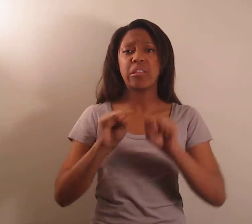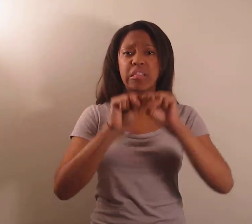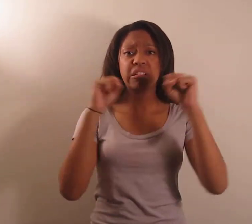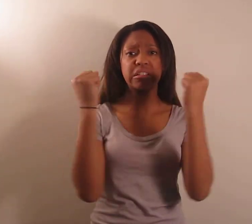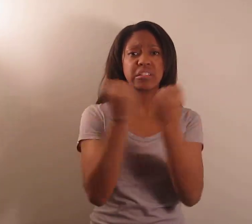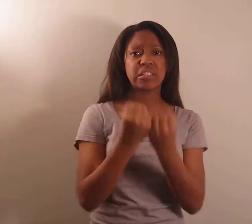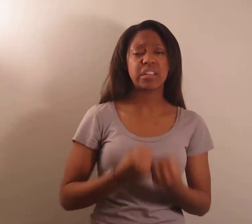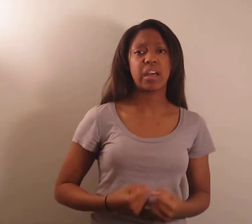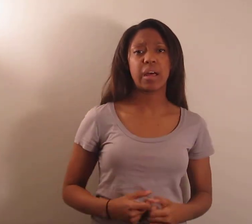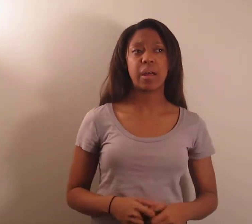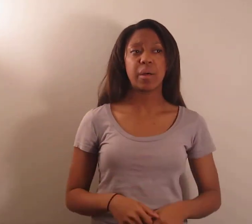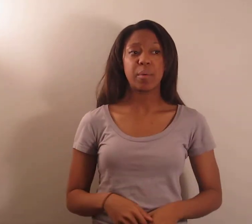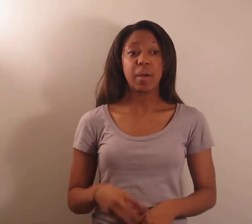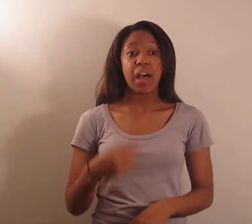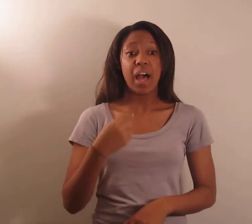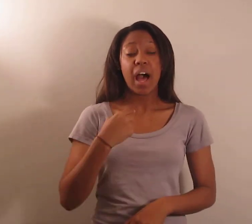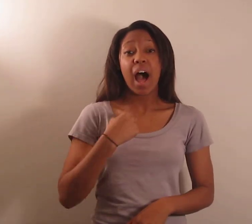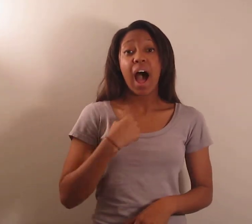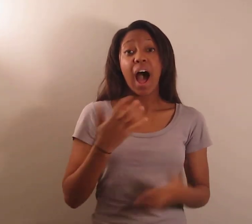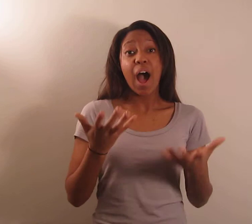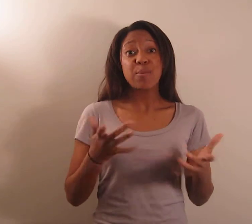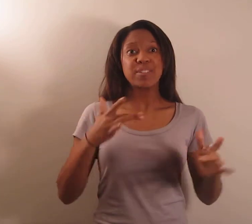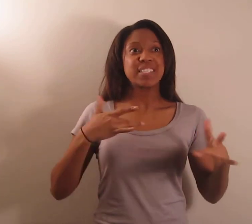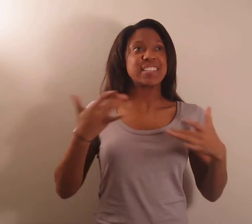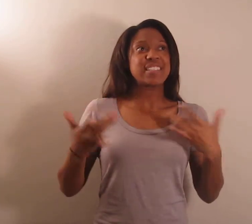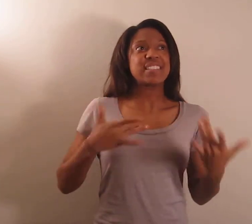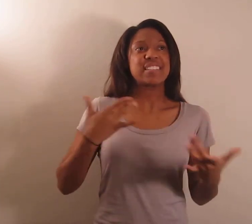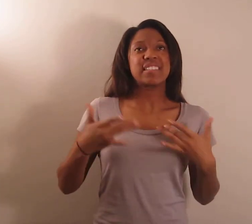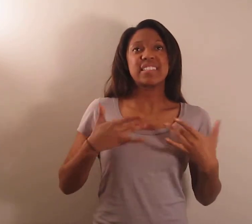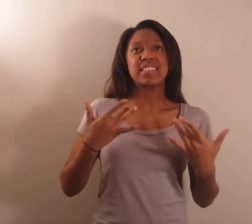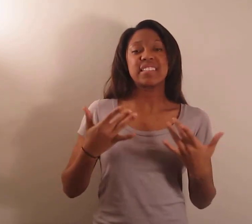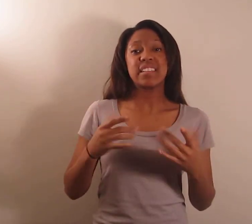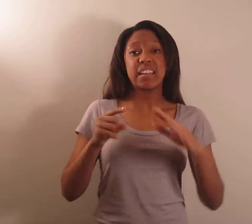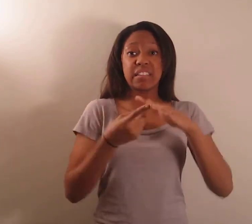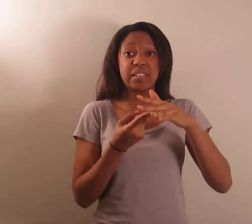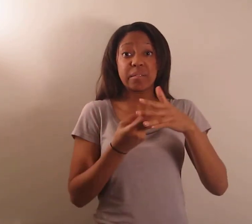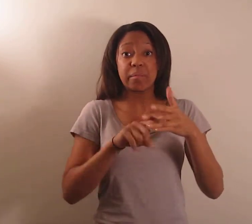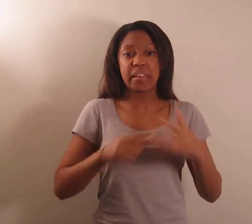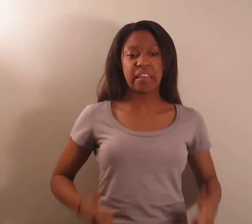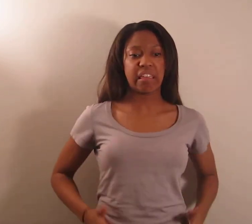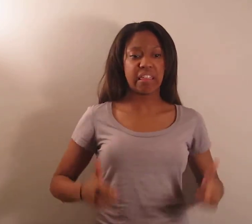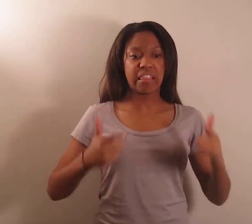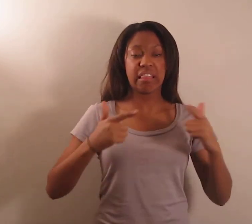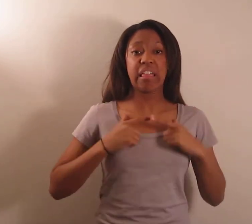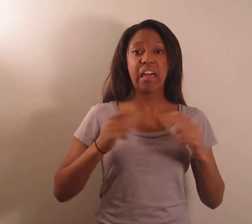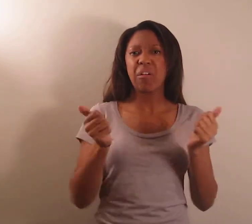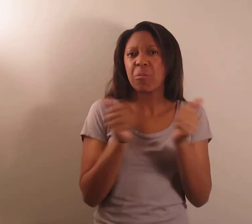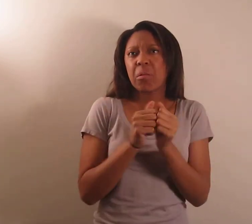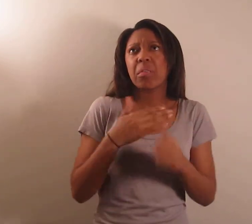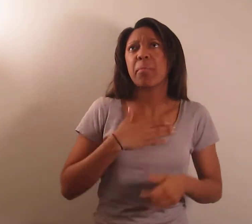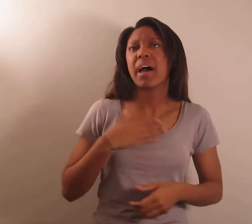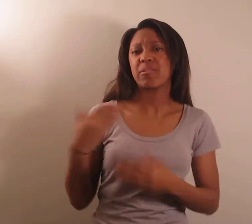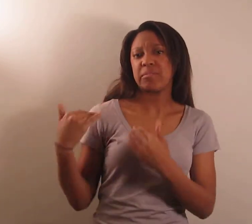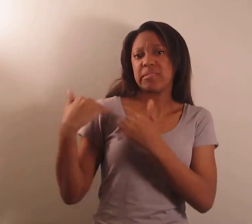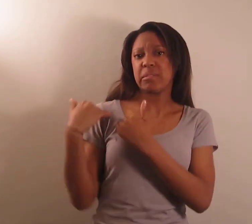own responsibility, but was also afraid. Don't look so frightened, he said.